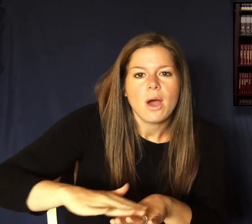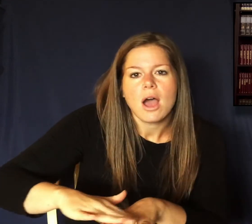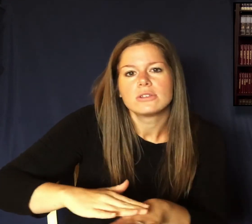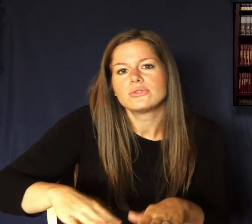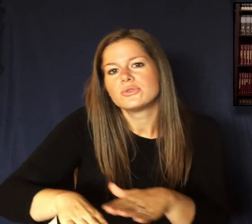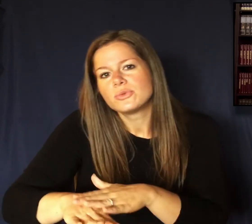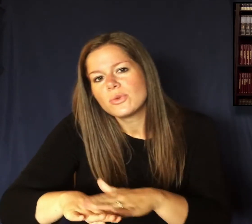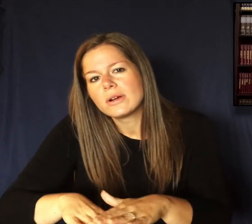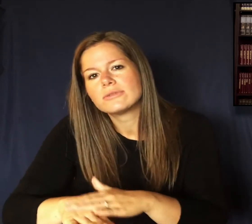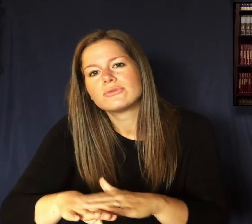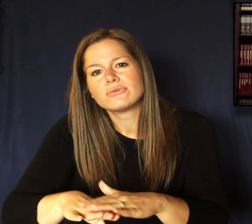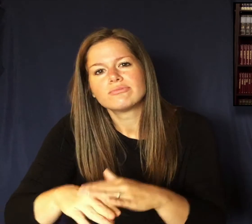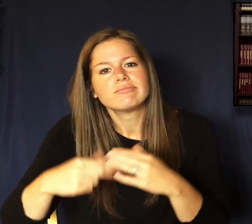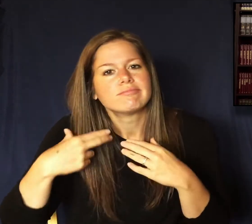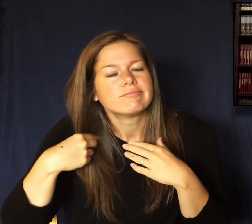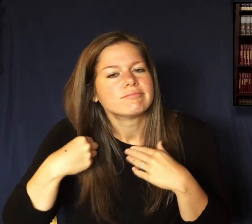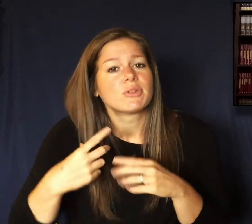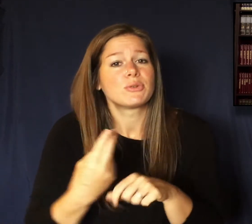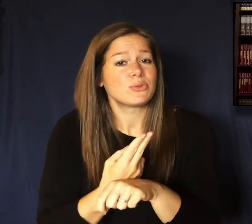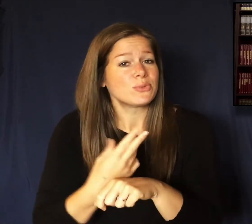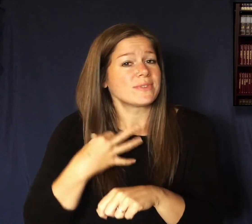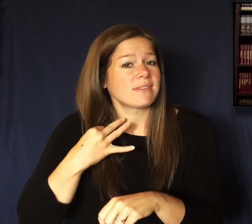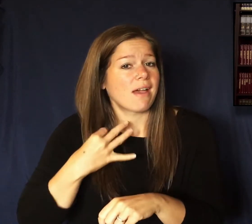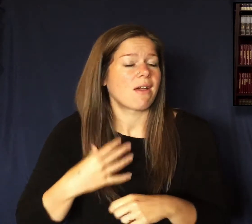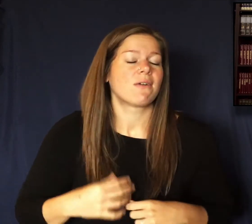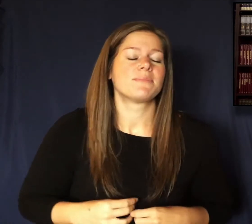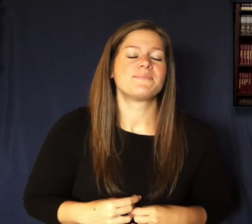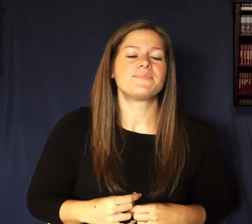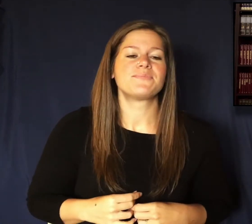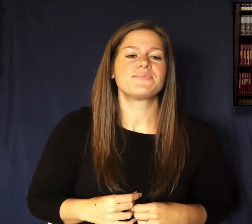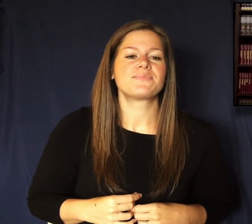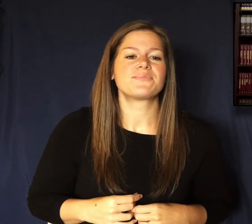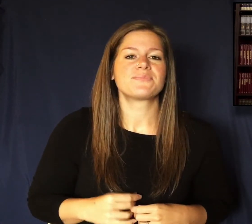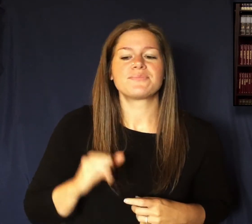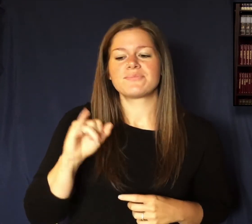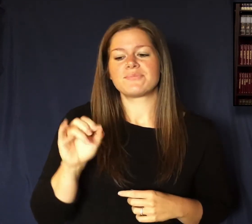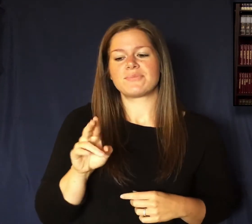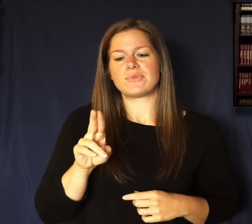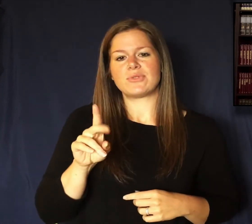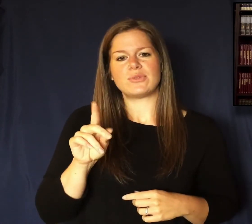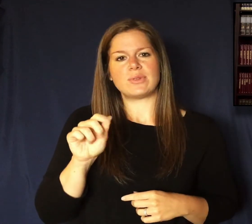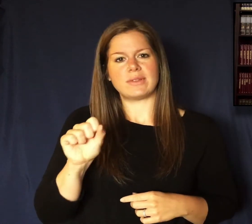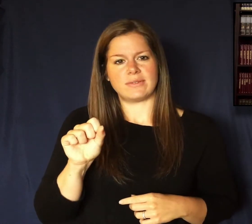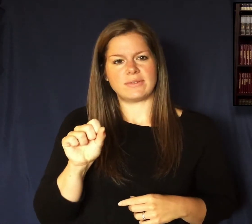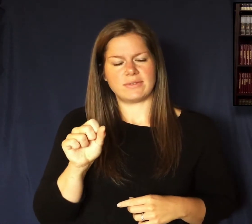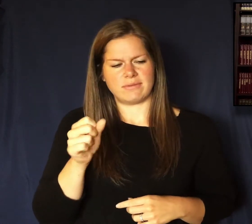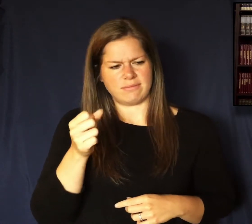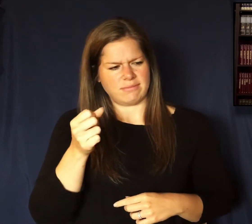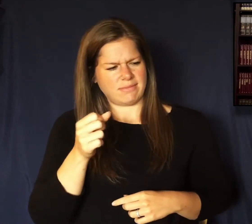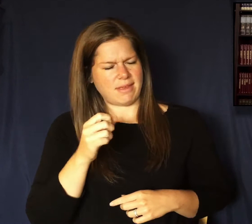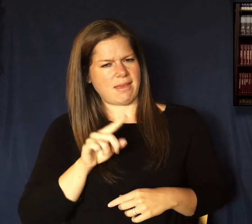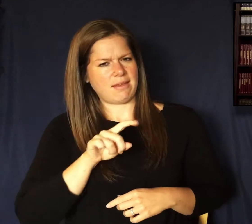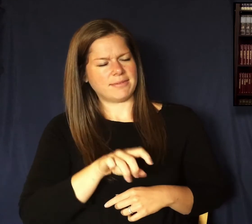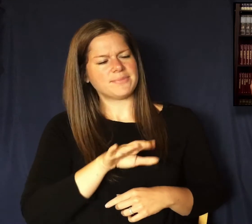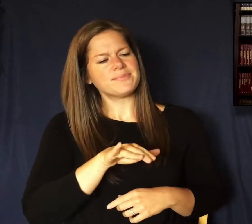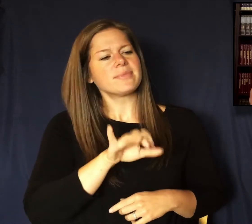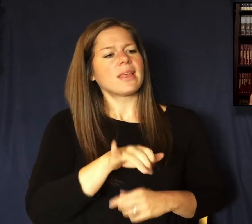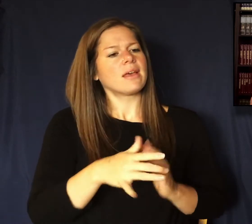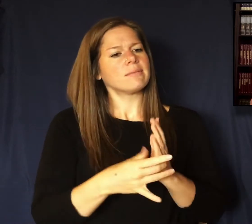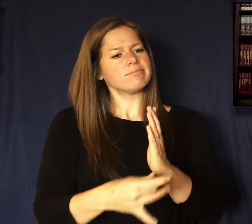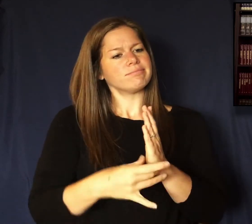eventually betray him, says, "Why was this ointment not sold for 300 denarii and given to the